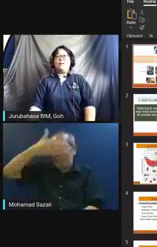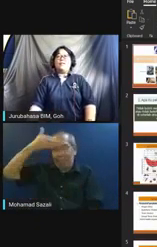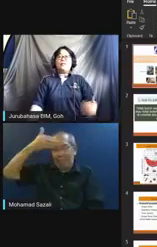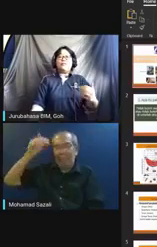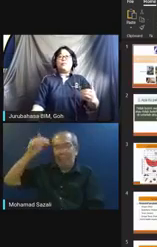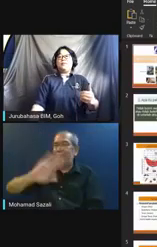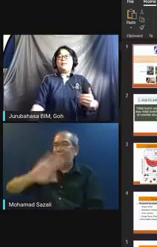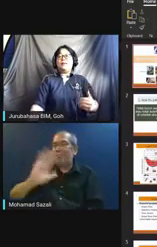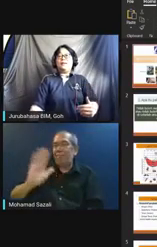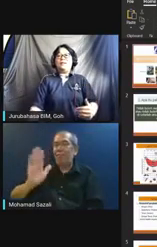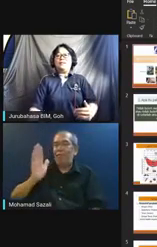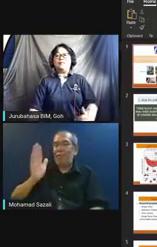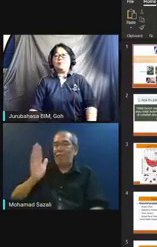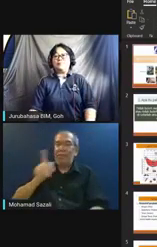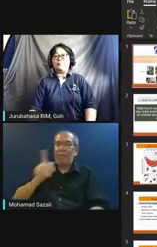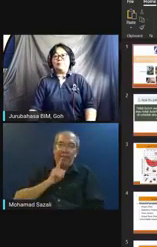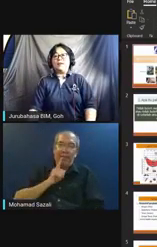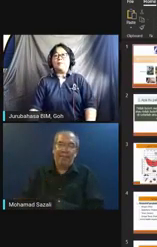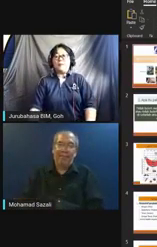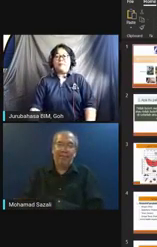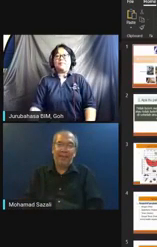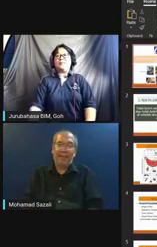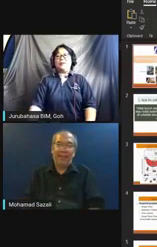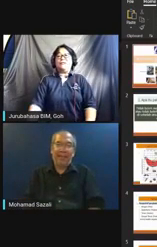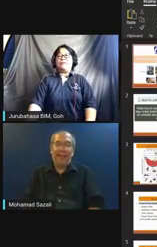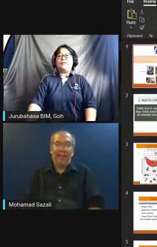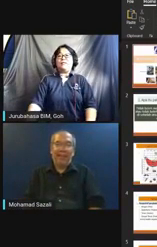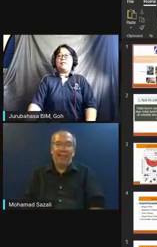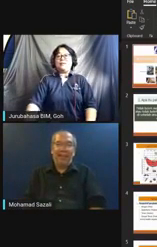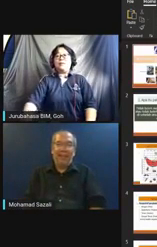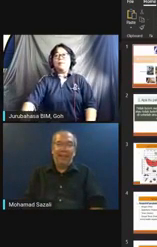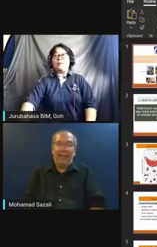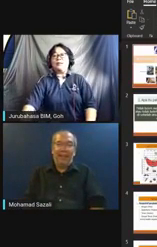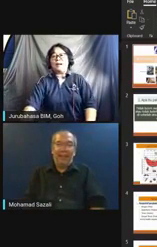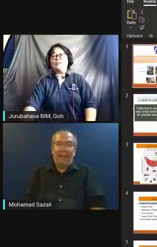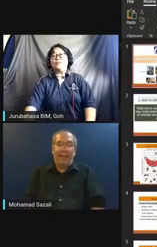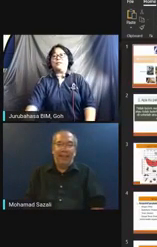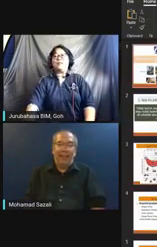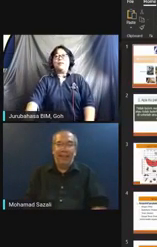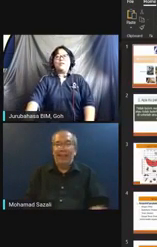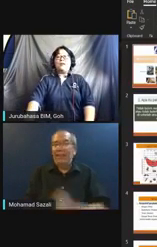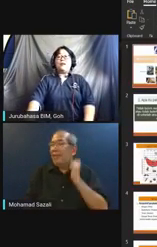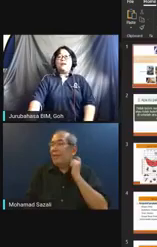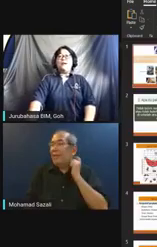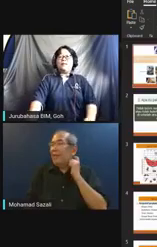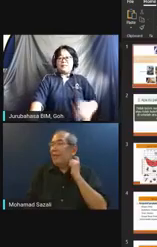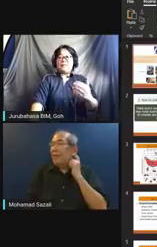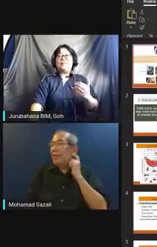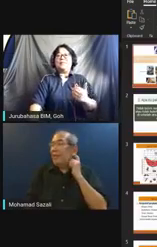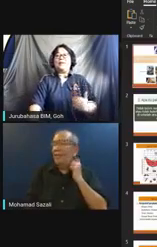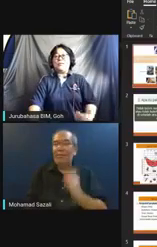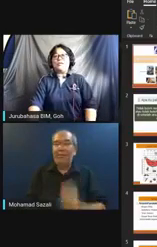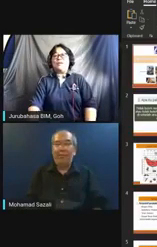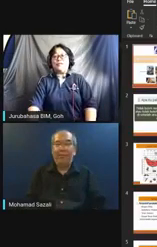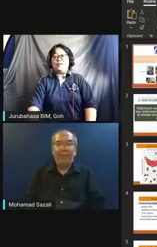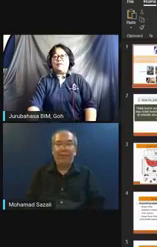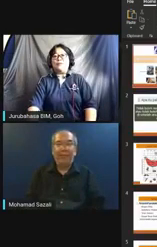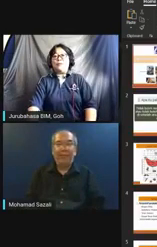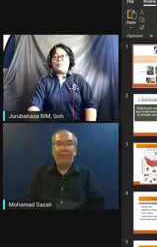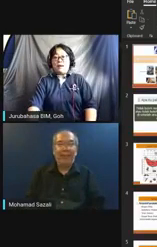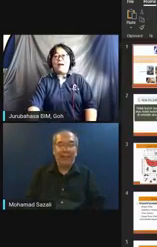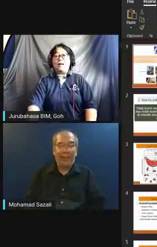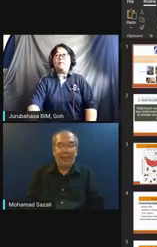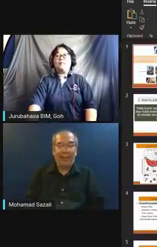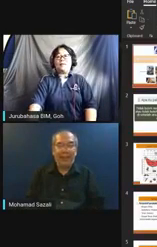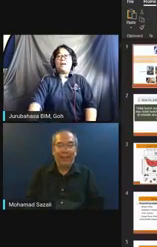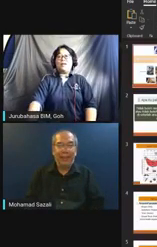And according to the policy of the development in the country, it stated that we shall not leave